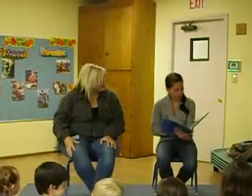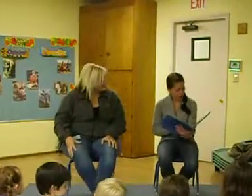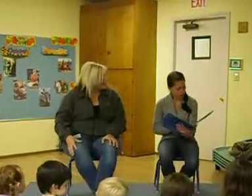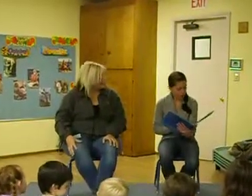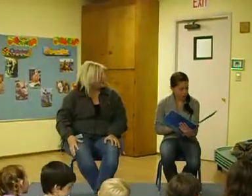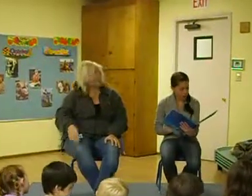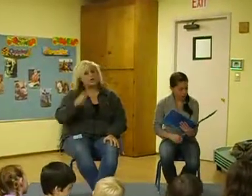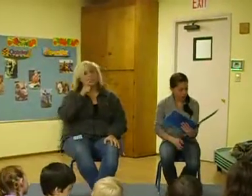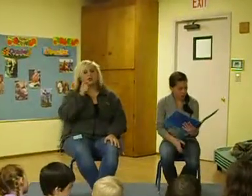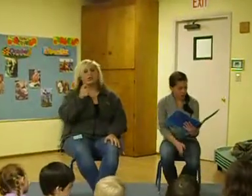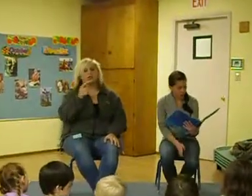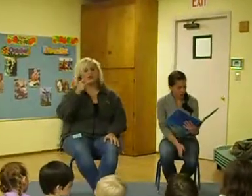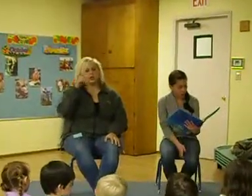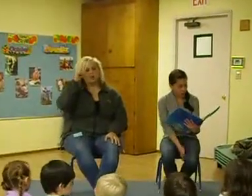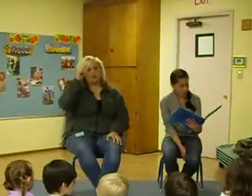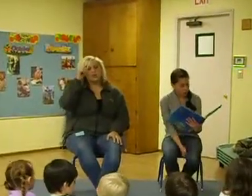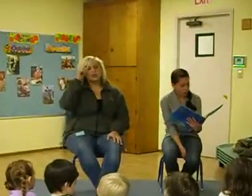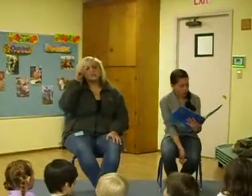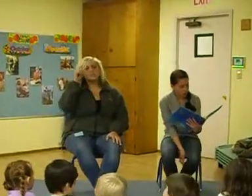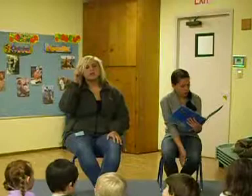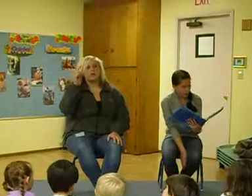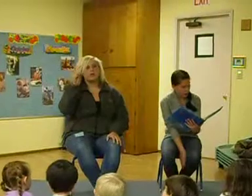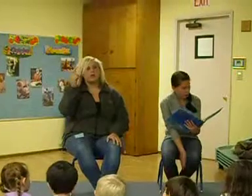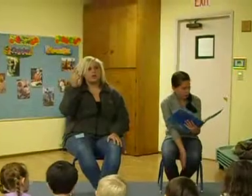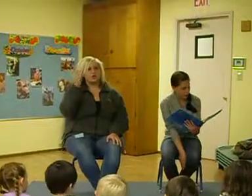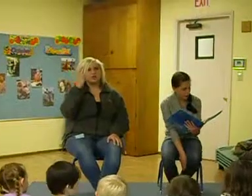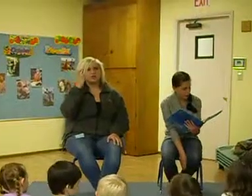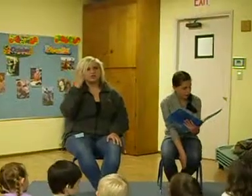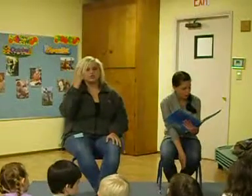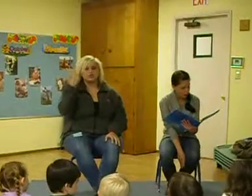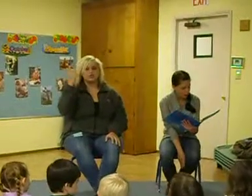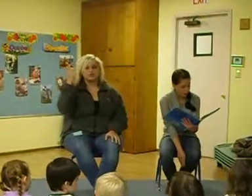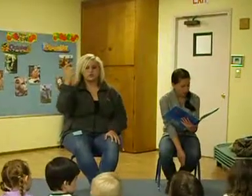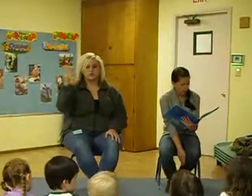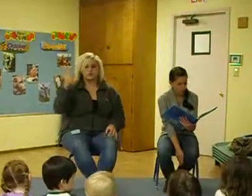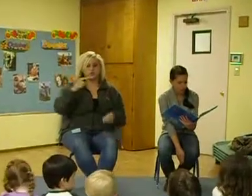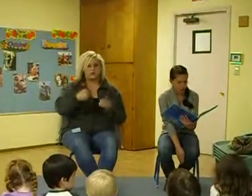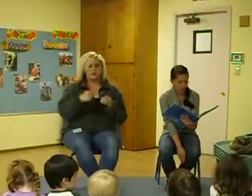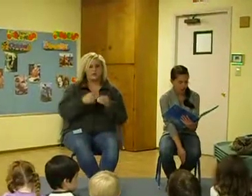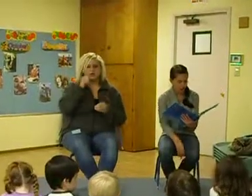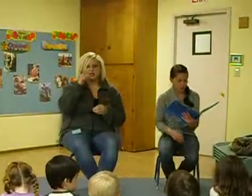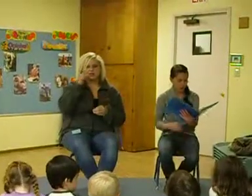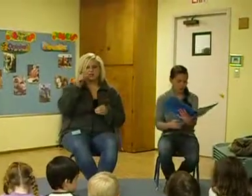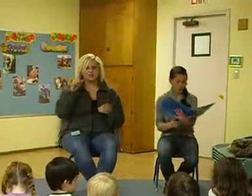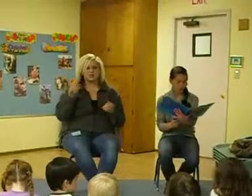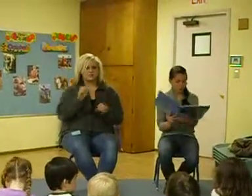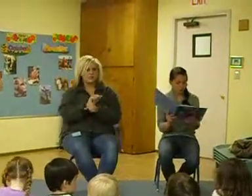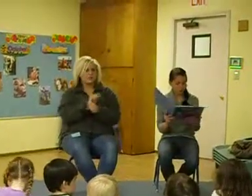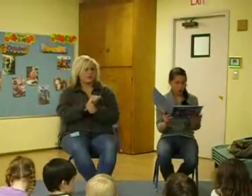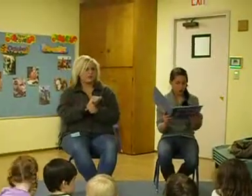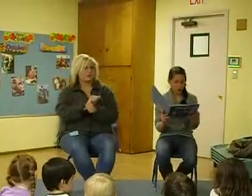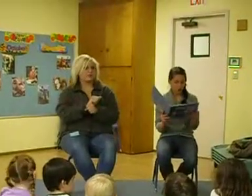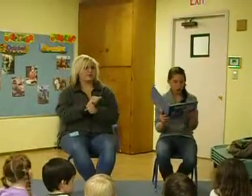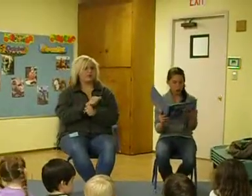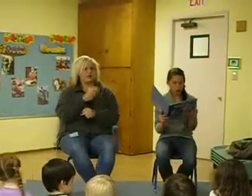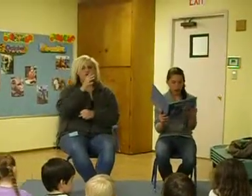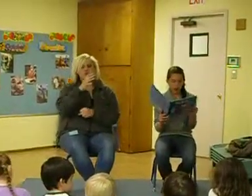The sun rose one morning with the world-famous superheroes deep in dreams of yesterday's exploits. Grandma and